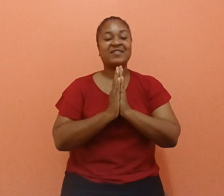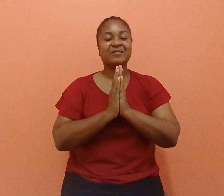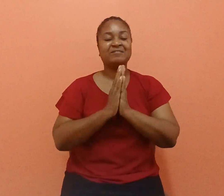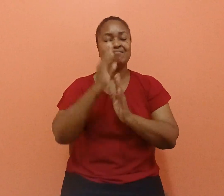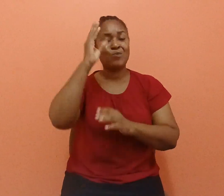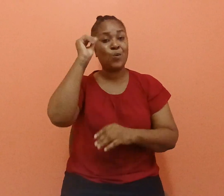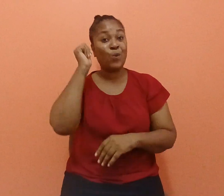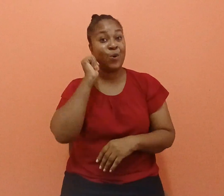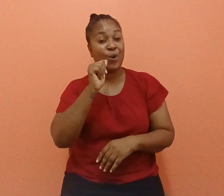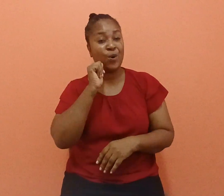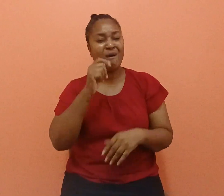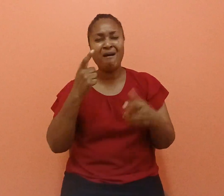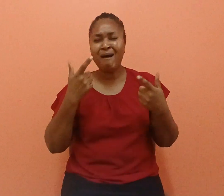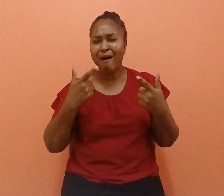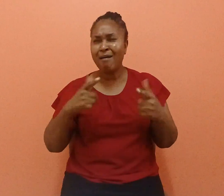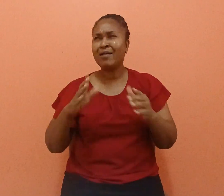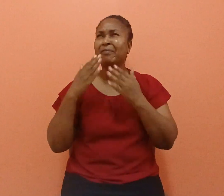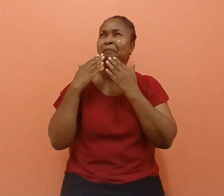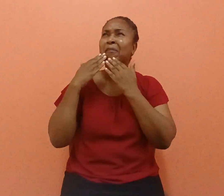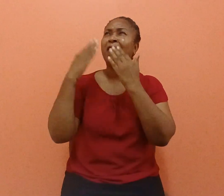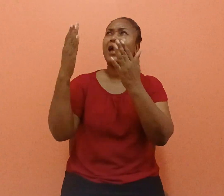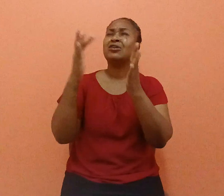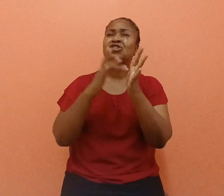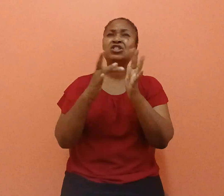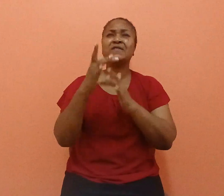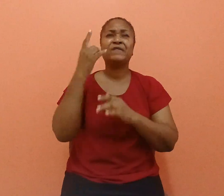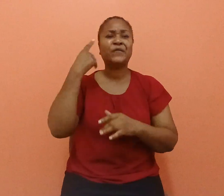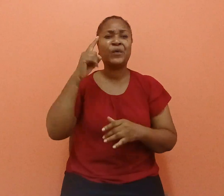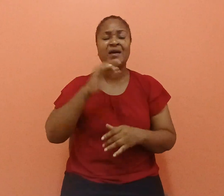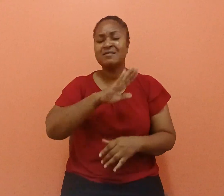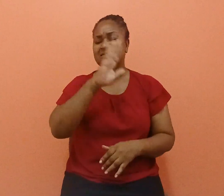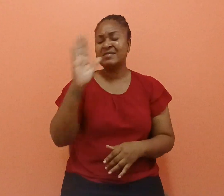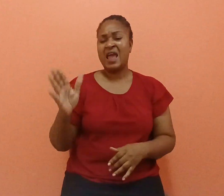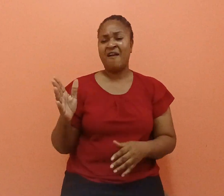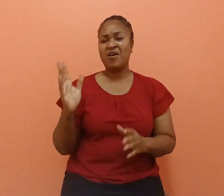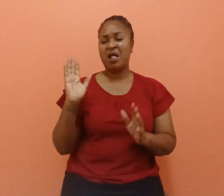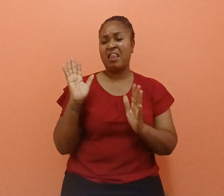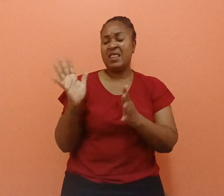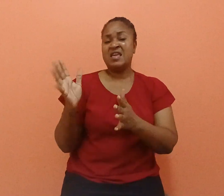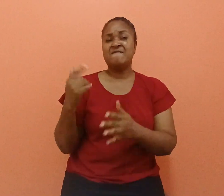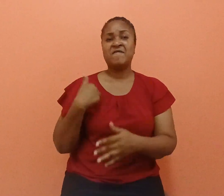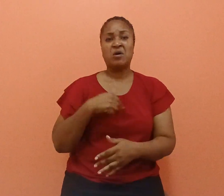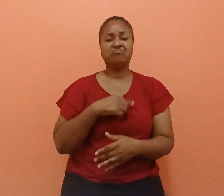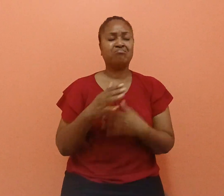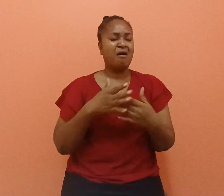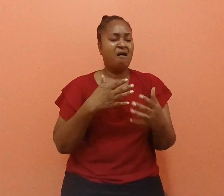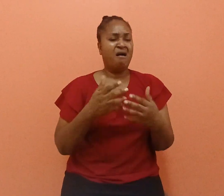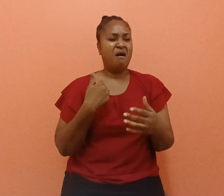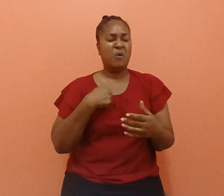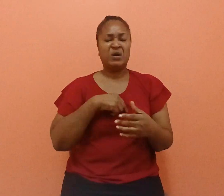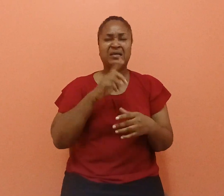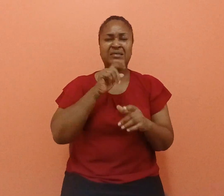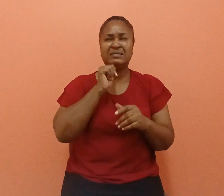Let's thank Jesus for never leaving us, even when we don't see him.